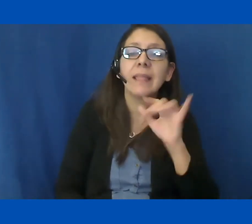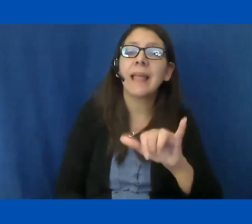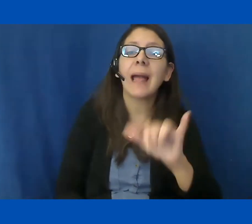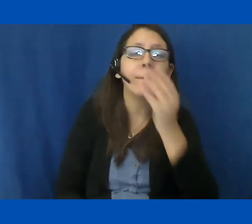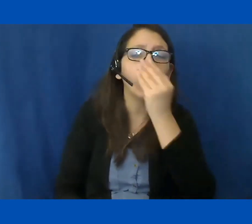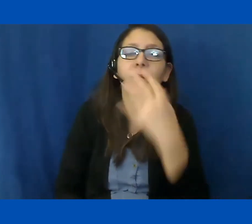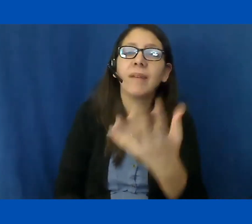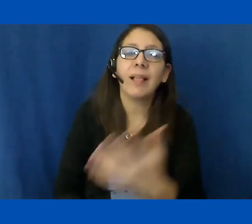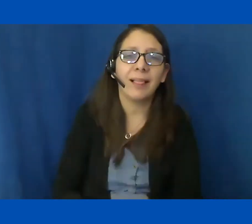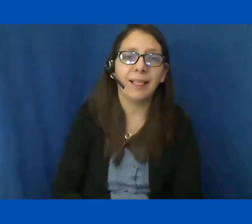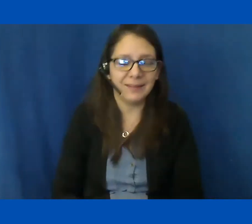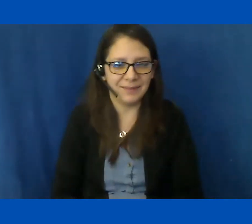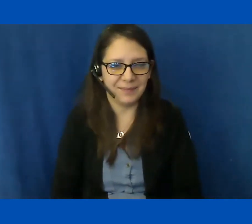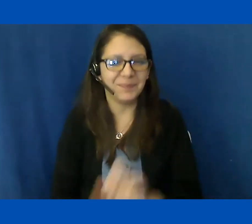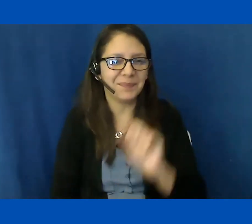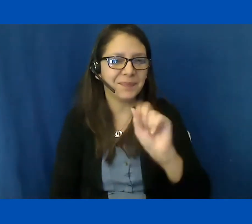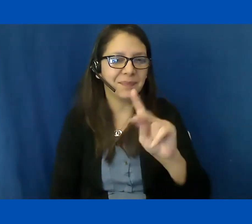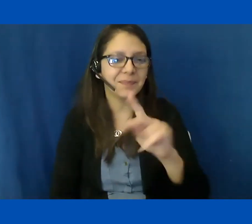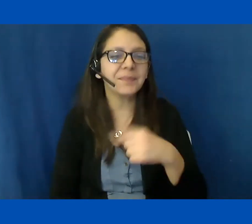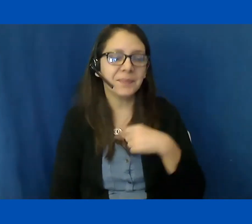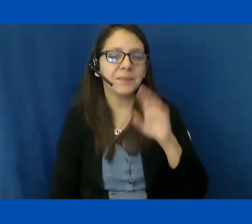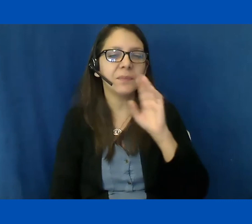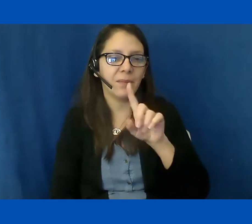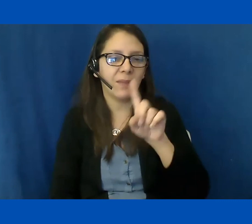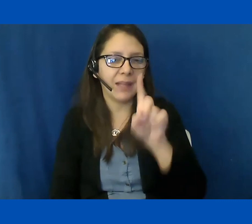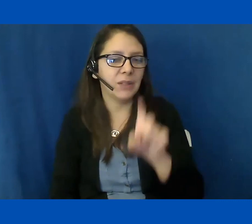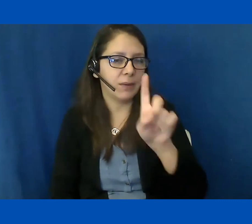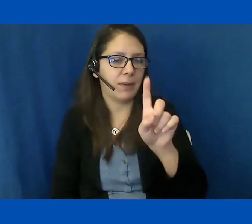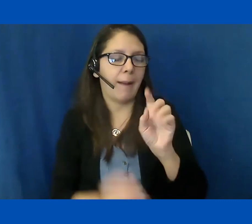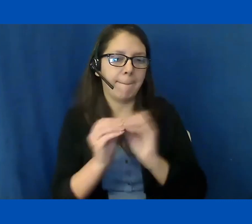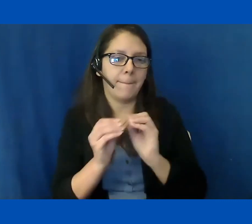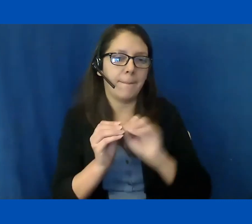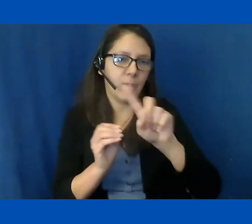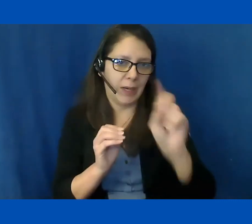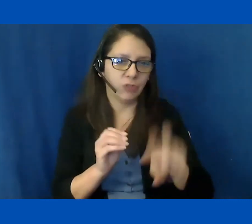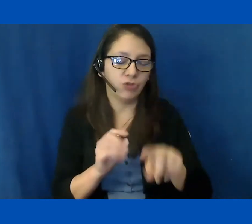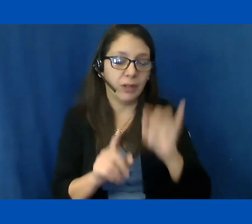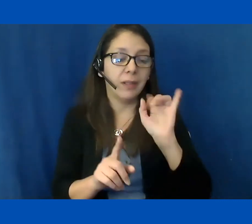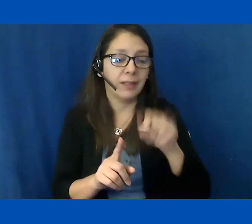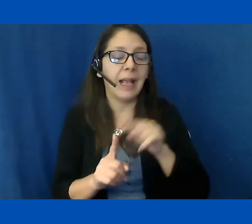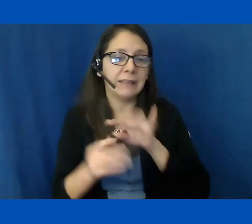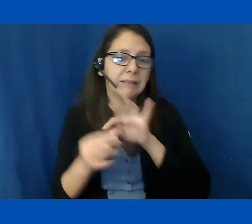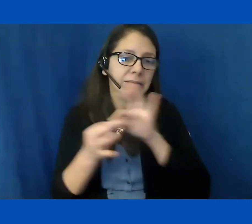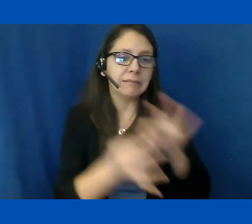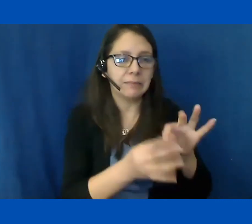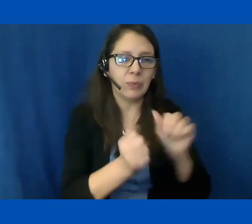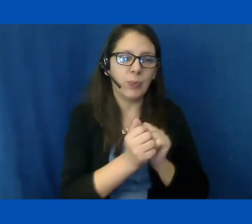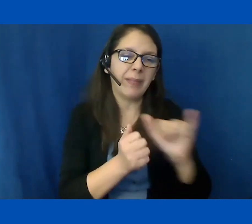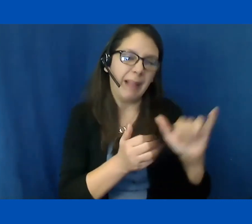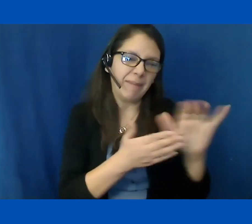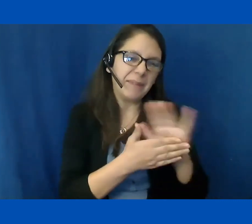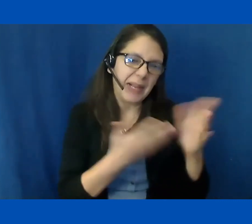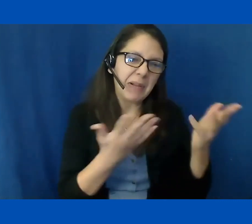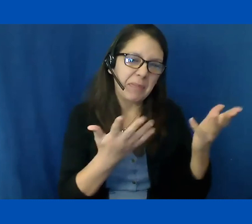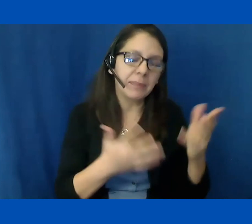All right, so I'm going to ask one more question, again related to the film, but we can imagine. So there were